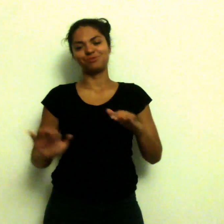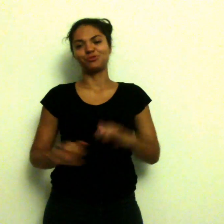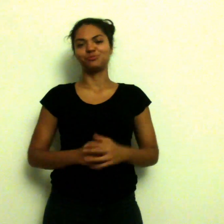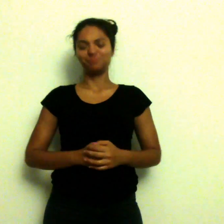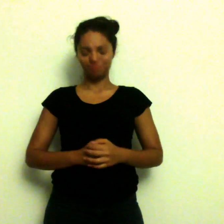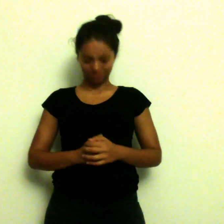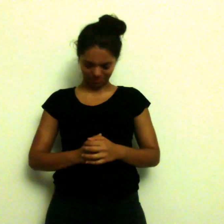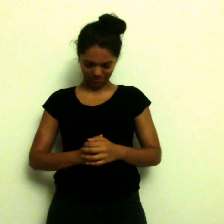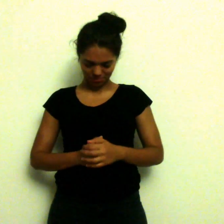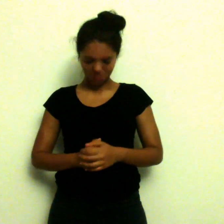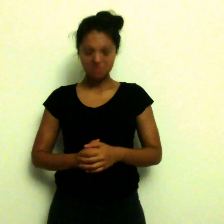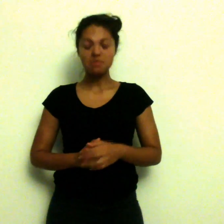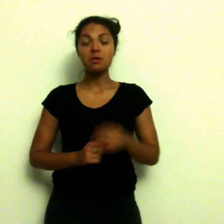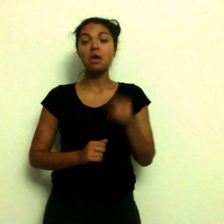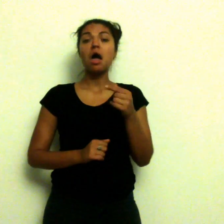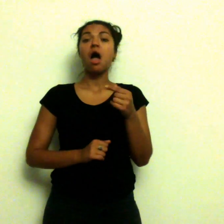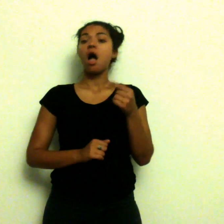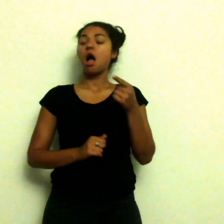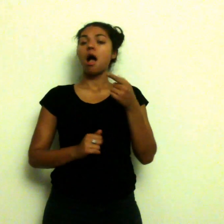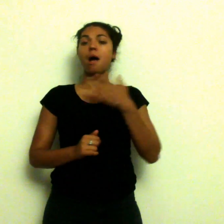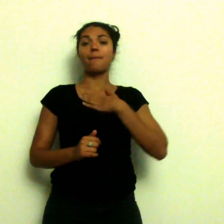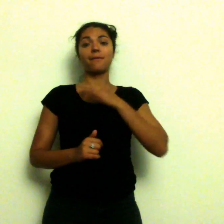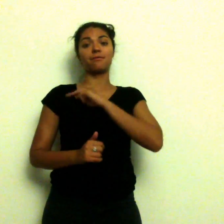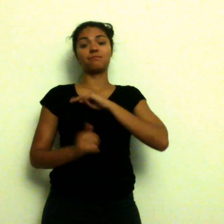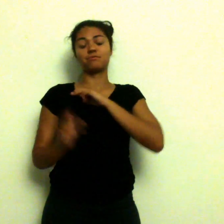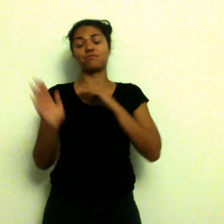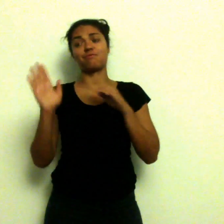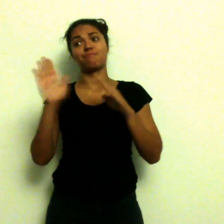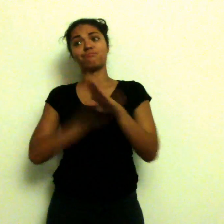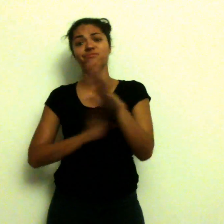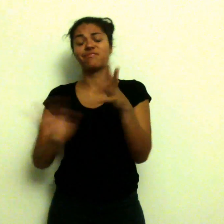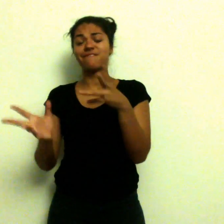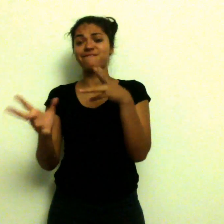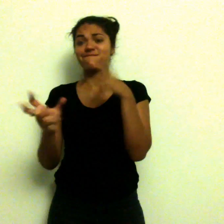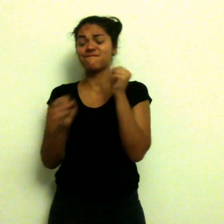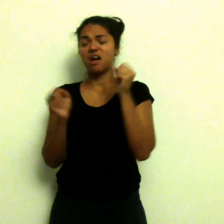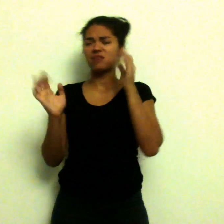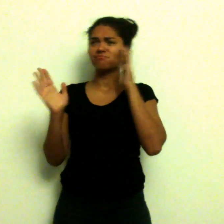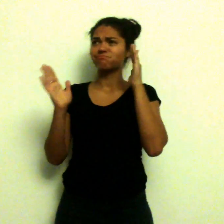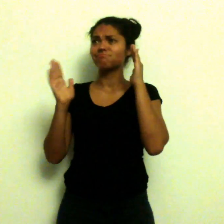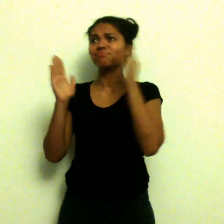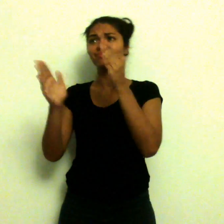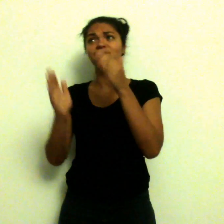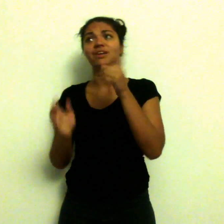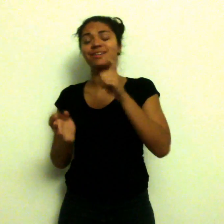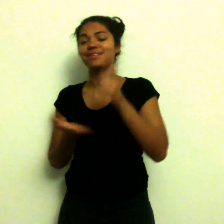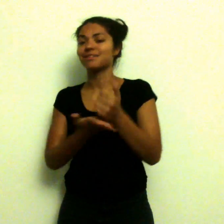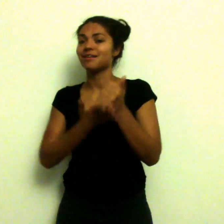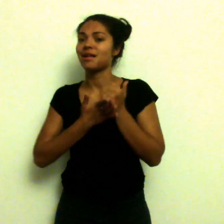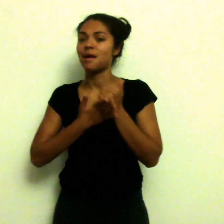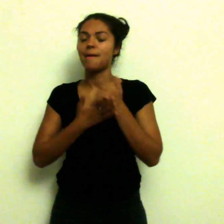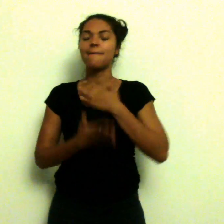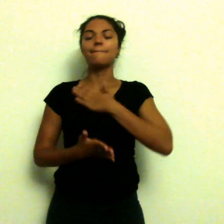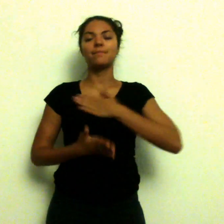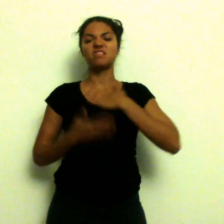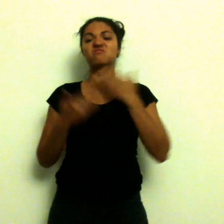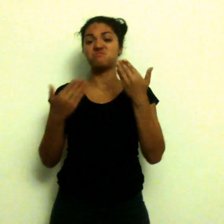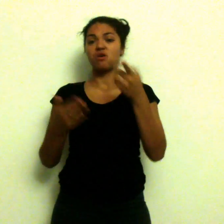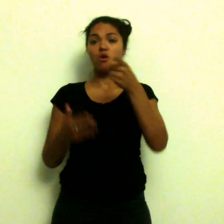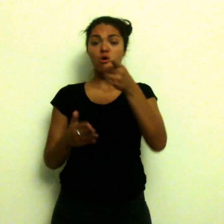and we need you to stand with us and be enablers for us. Please ask the Lord what he would have you to do to stand with